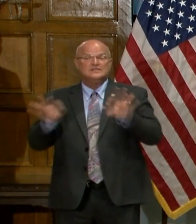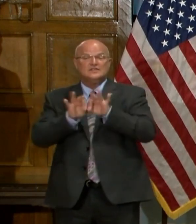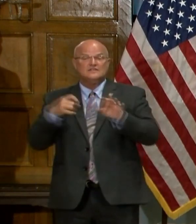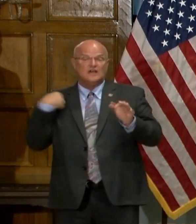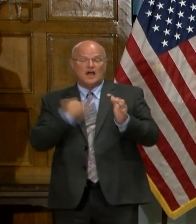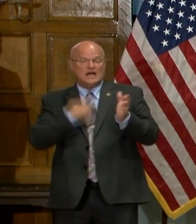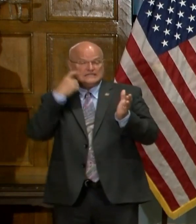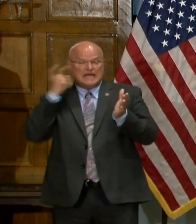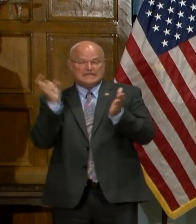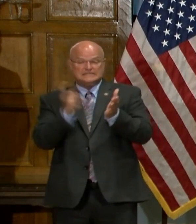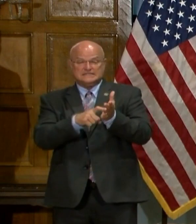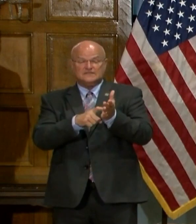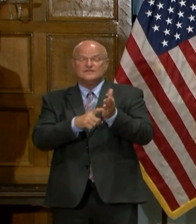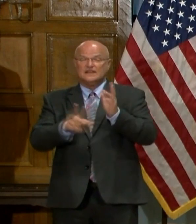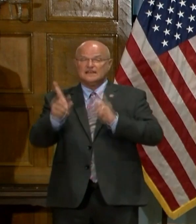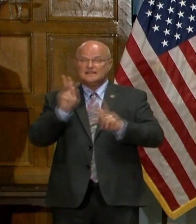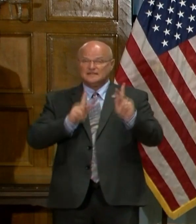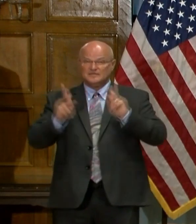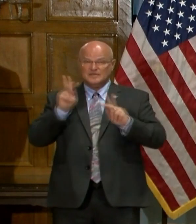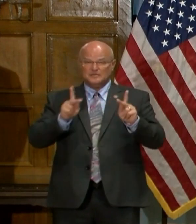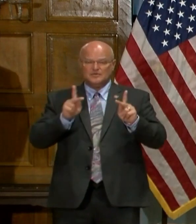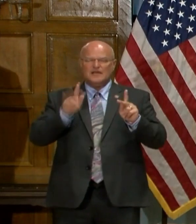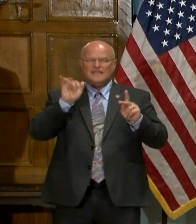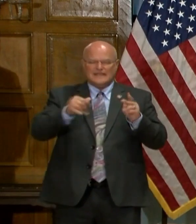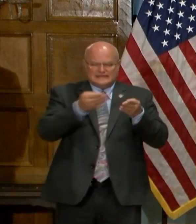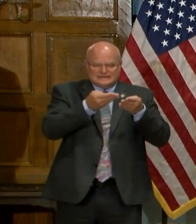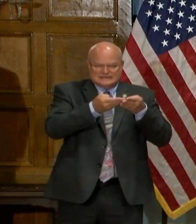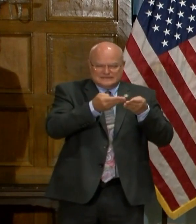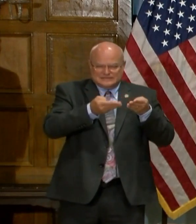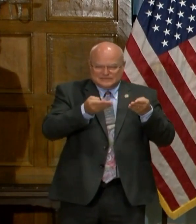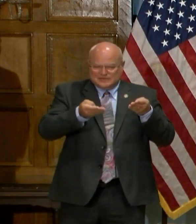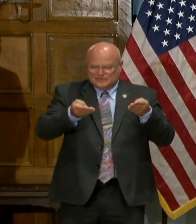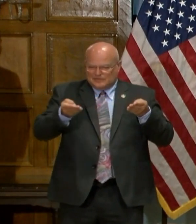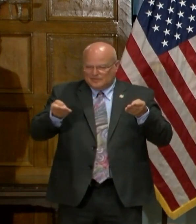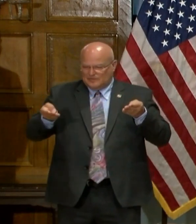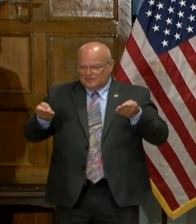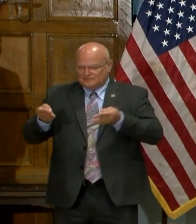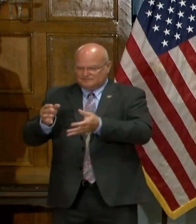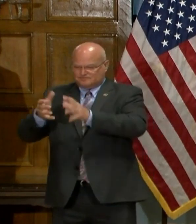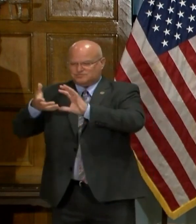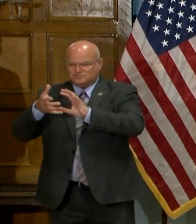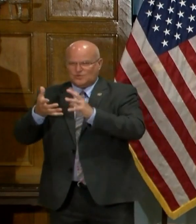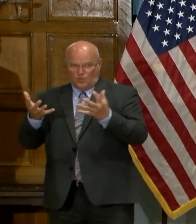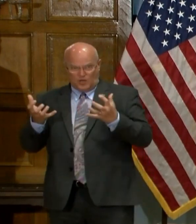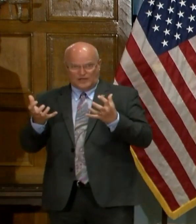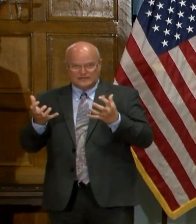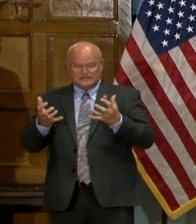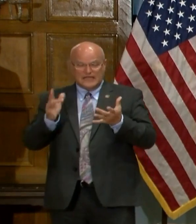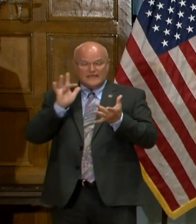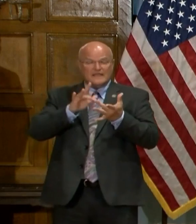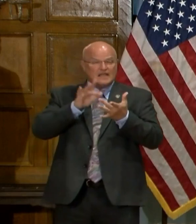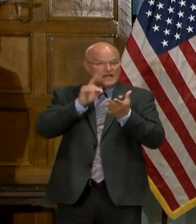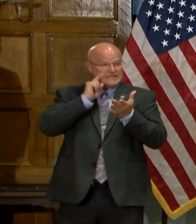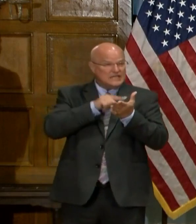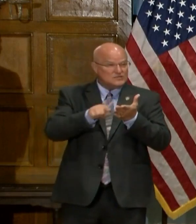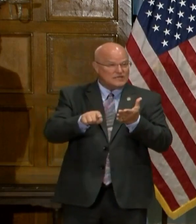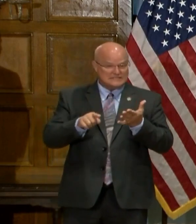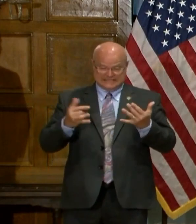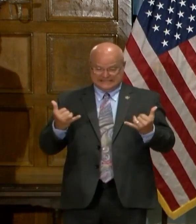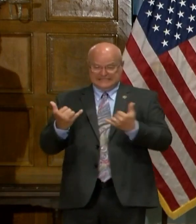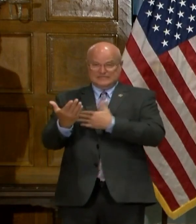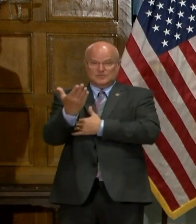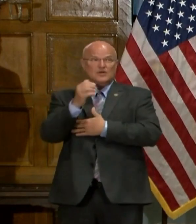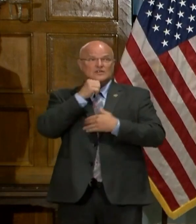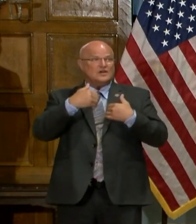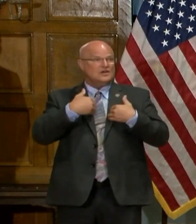us to identify those chains of transmission so we can interrupt them. The contact tracing is critical. As of this morning,